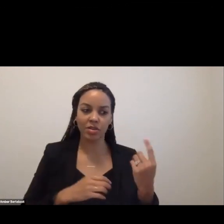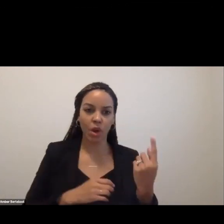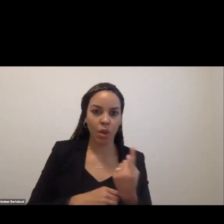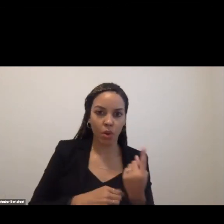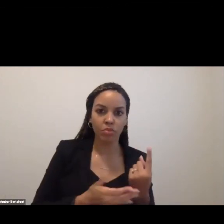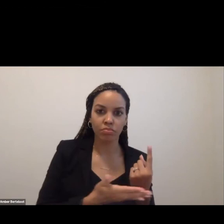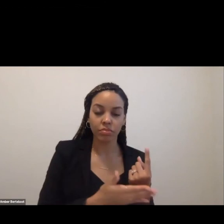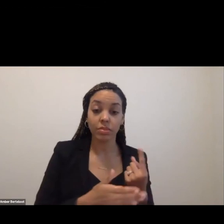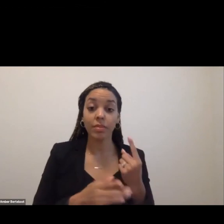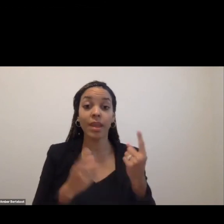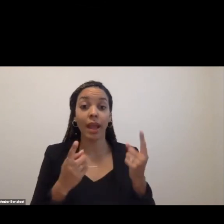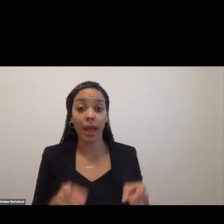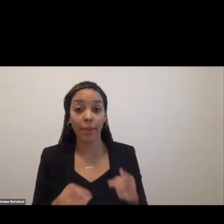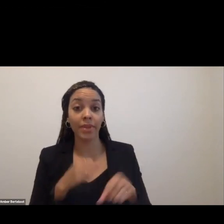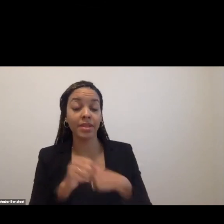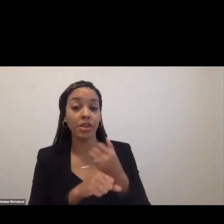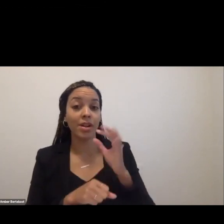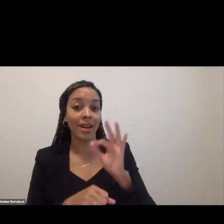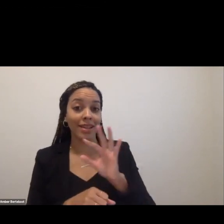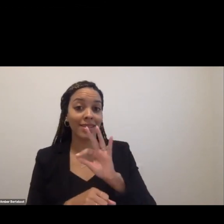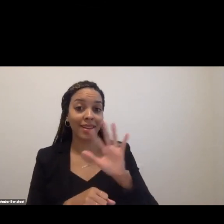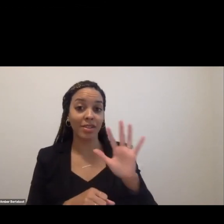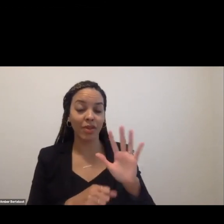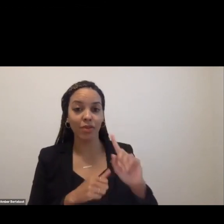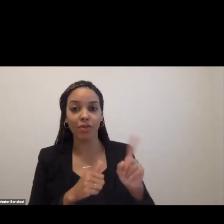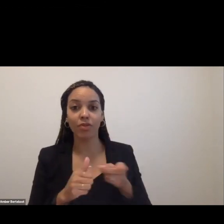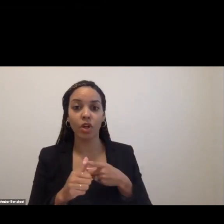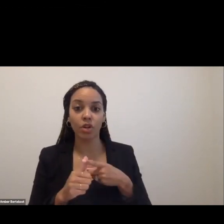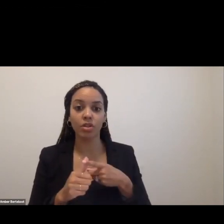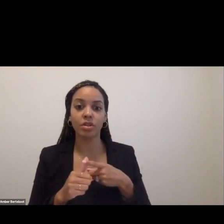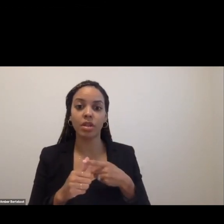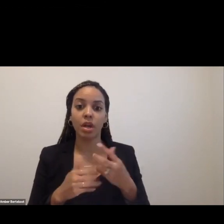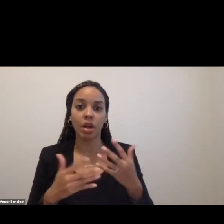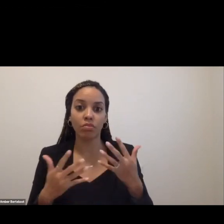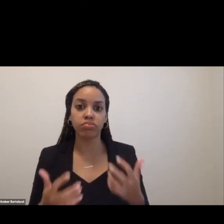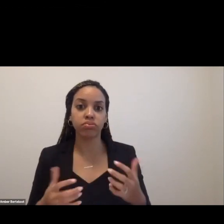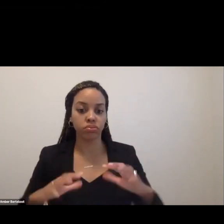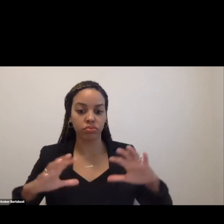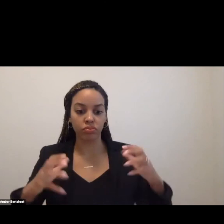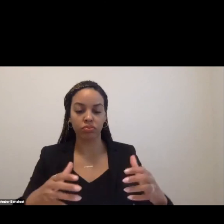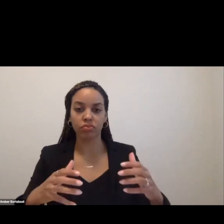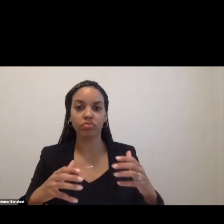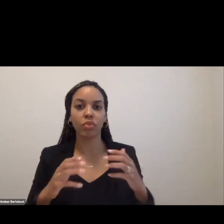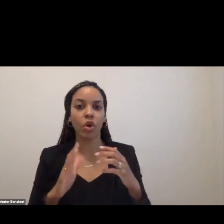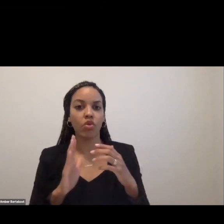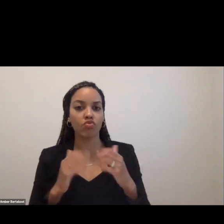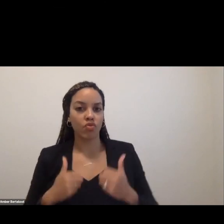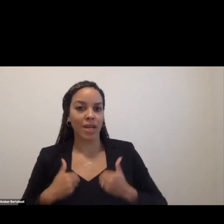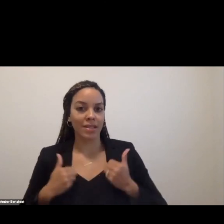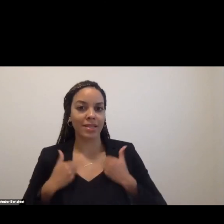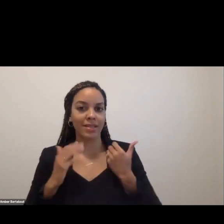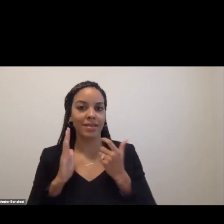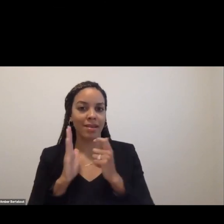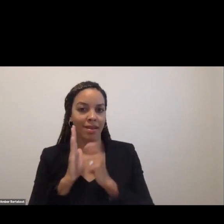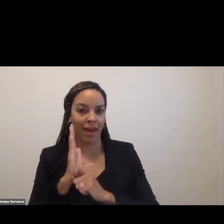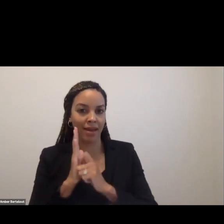Then in 1995, the first hefty phone book-sized residency catalogue, a guide